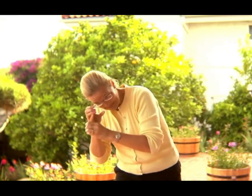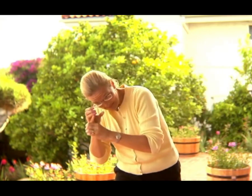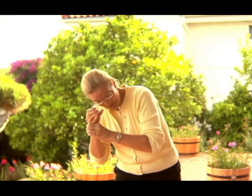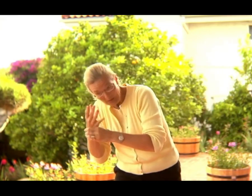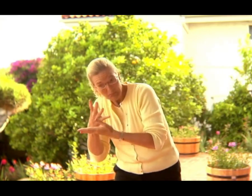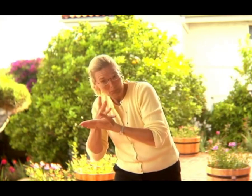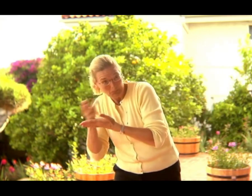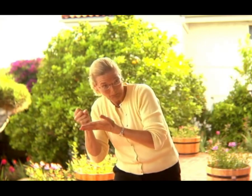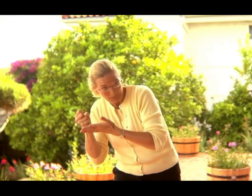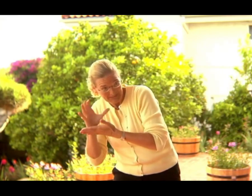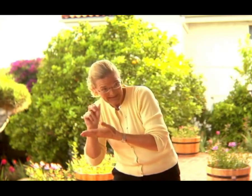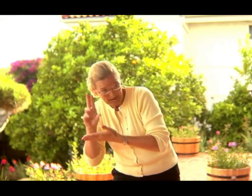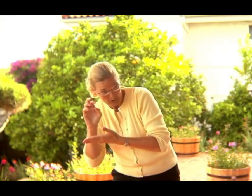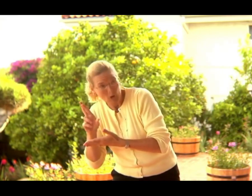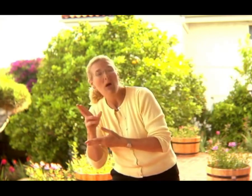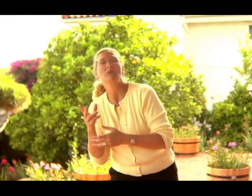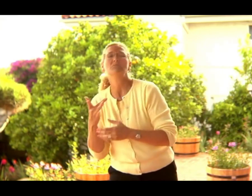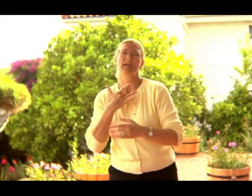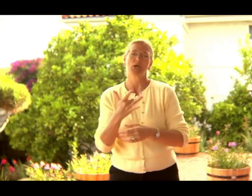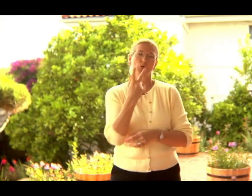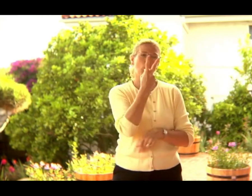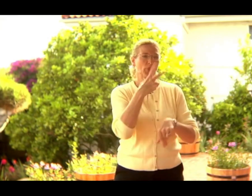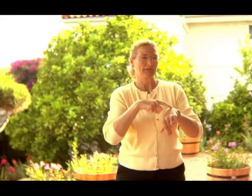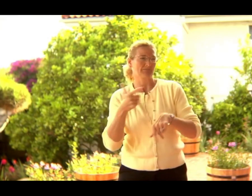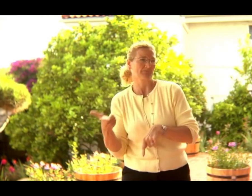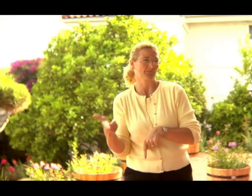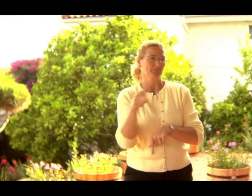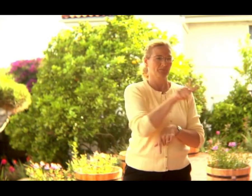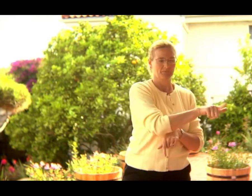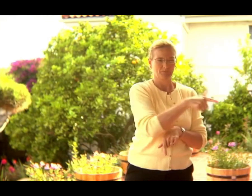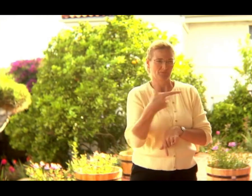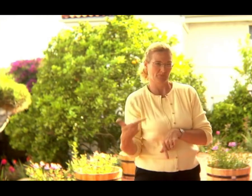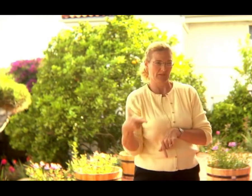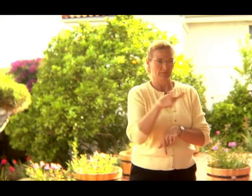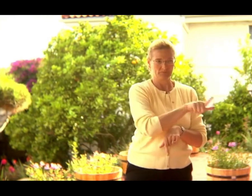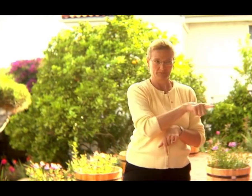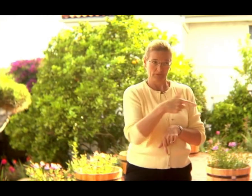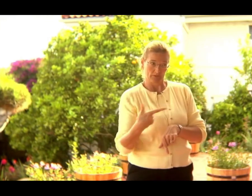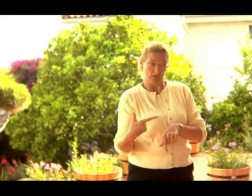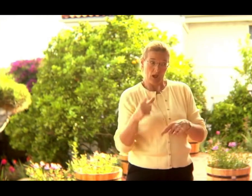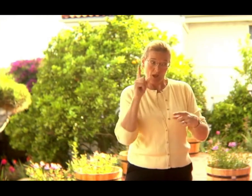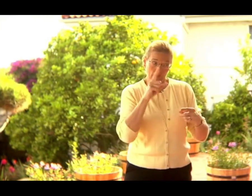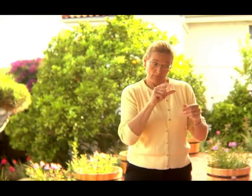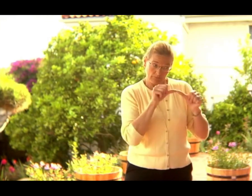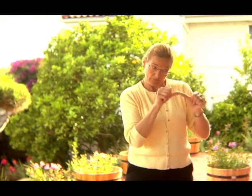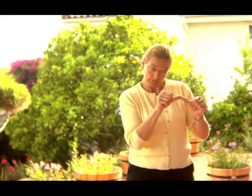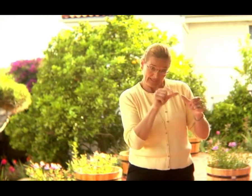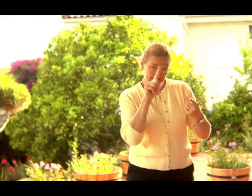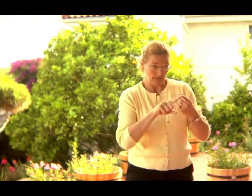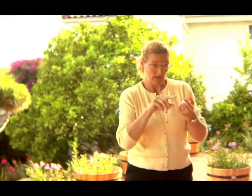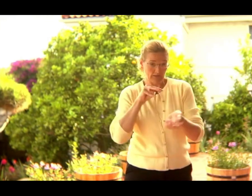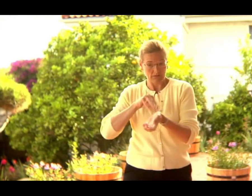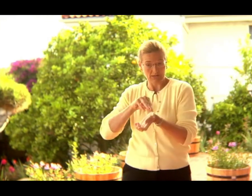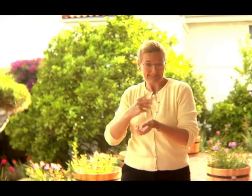This process is repeated 2 or 3 times until the doctor reaches the point where the removed skin shows no sign of skin cancer